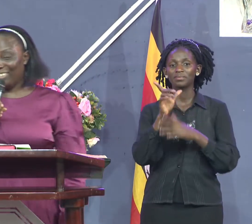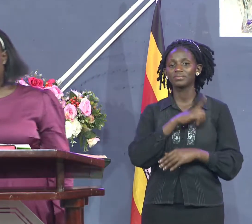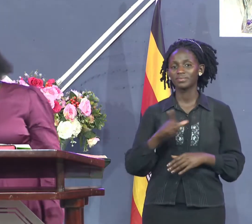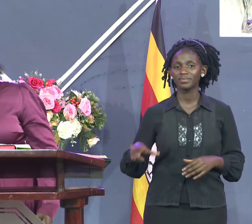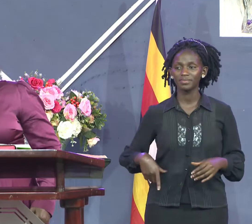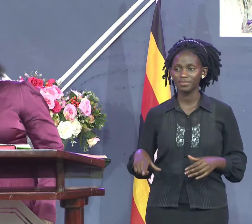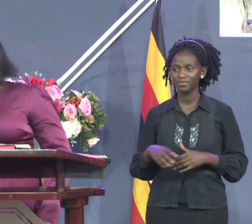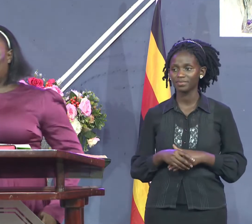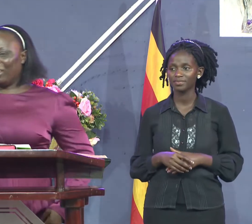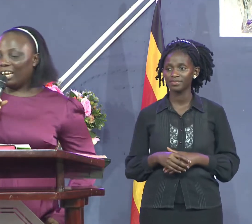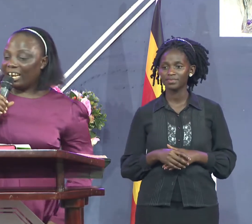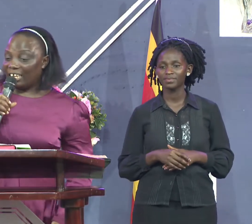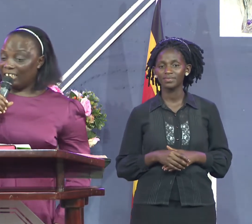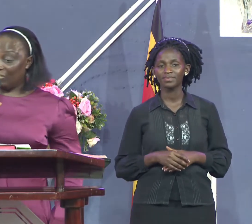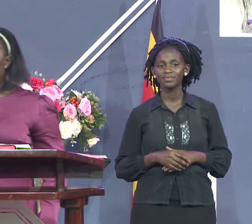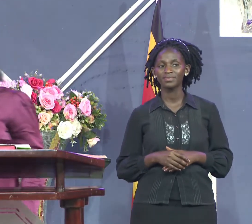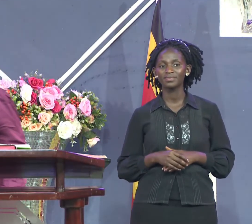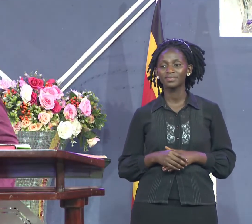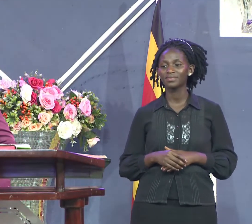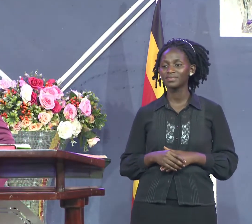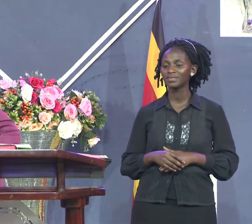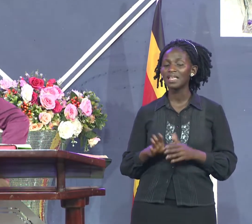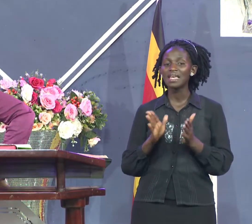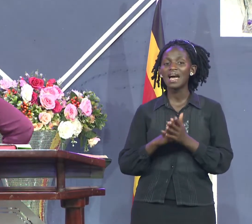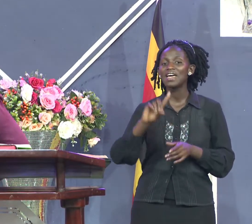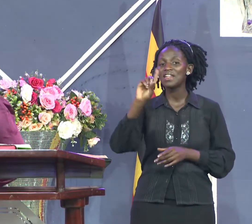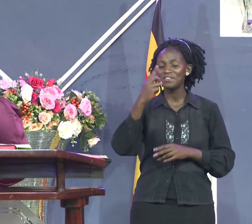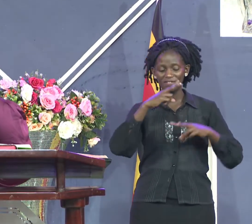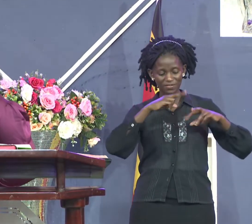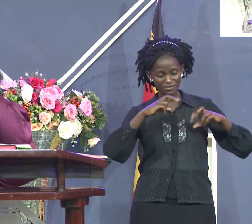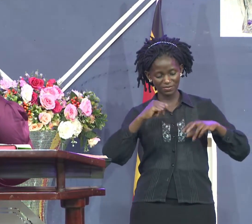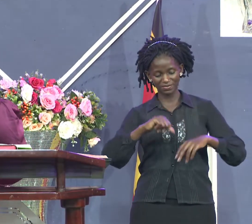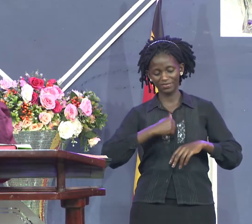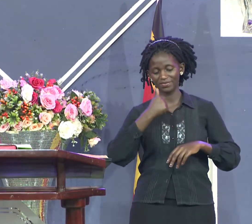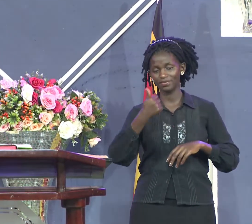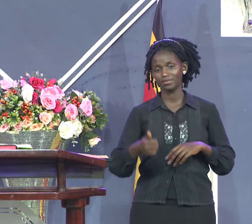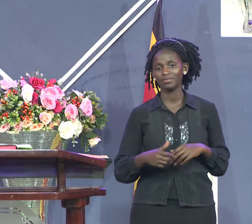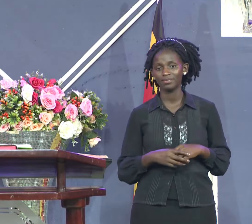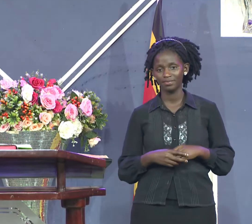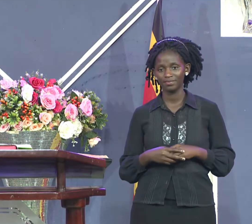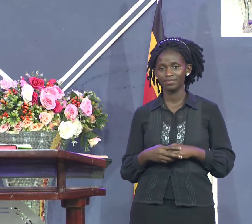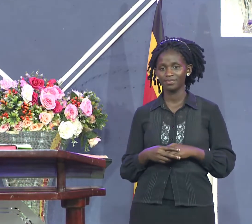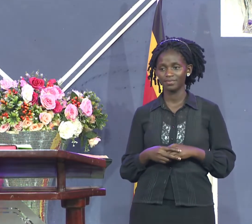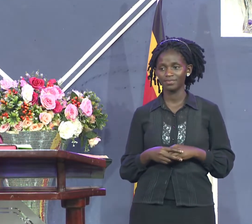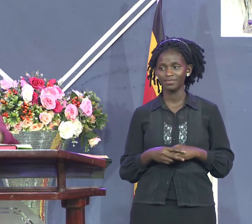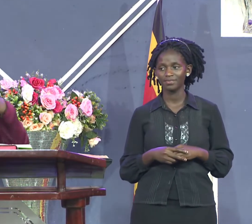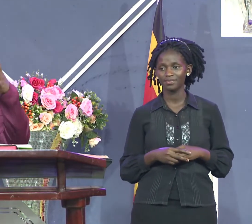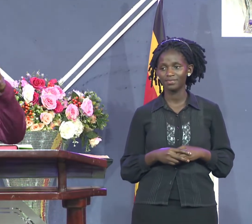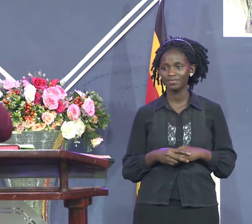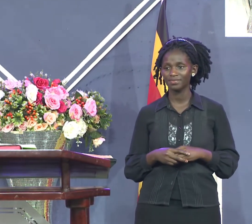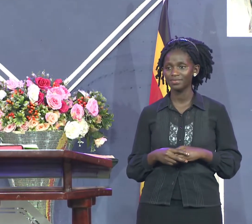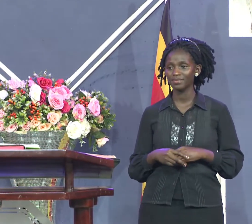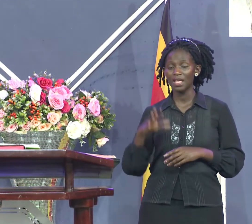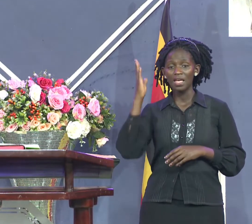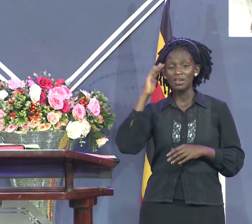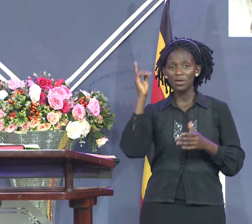yebaz. Praise the Lord. Abooluganda nali nina okwenoonya. Brethren, I had to search out my soul. Nga manyi